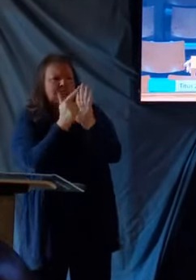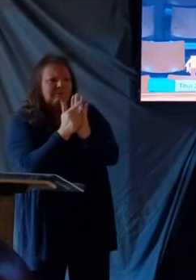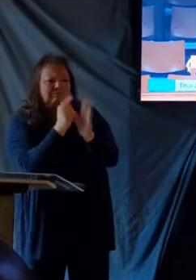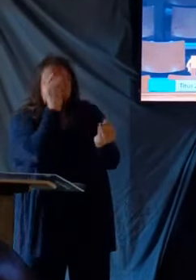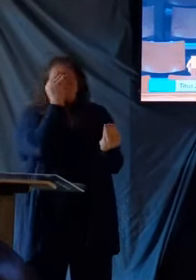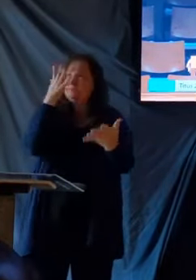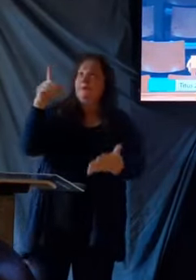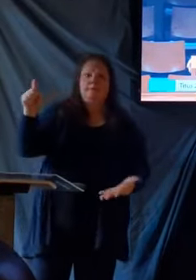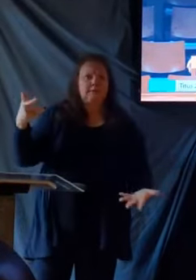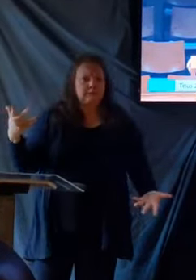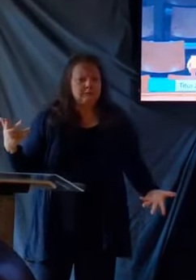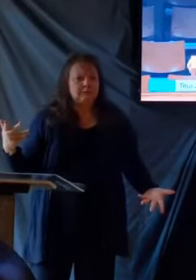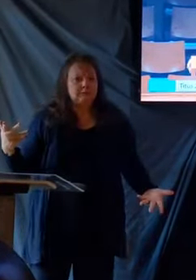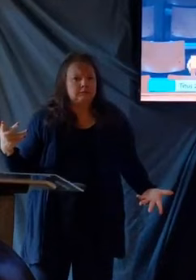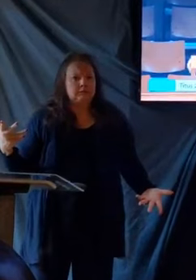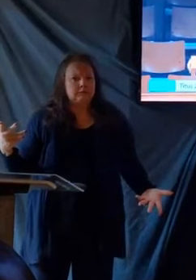obeyed.